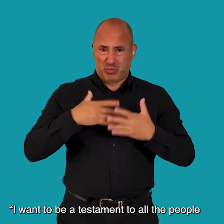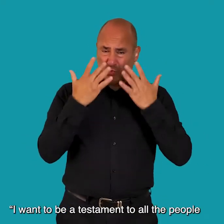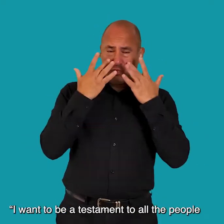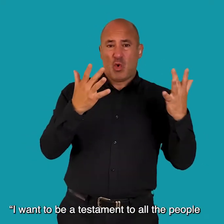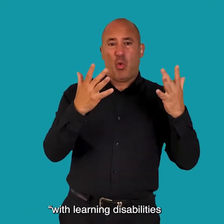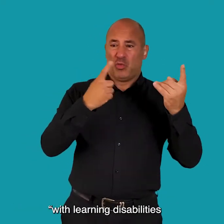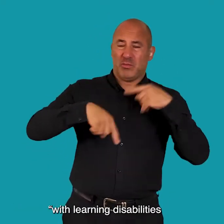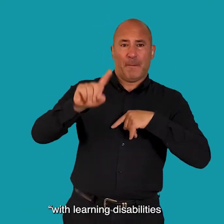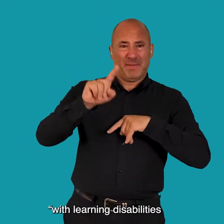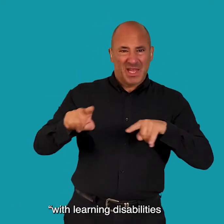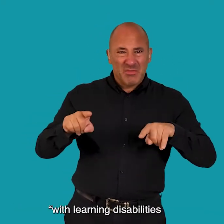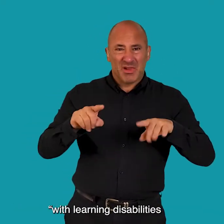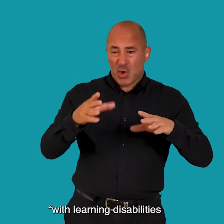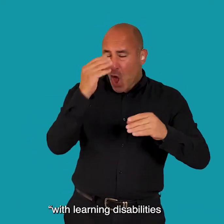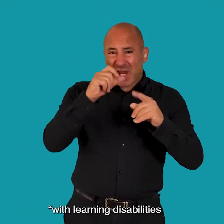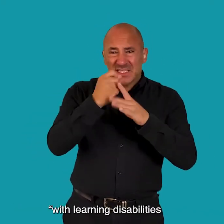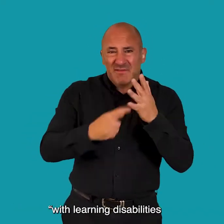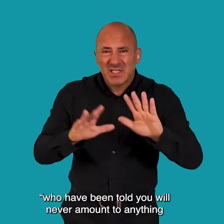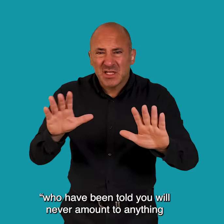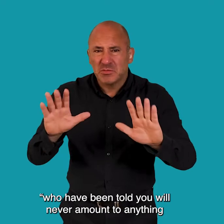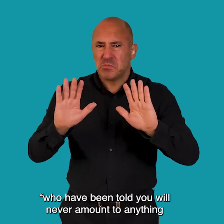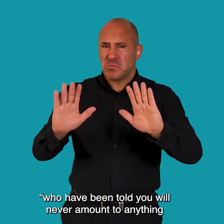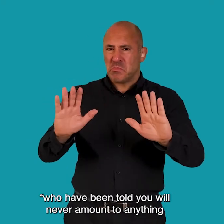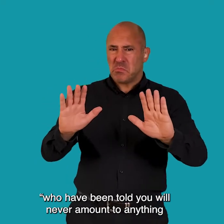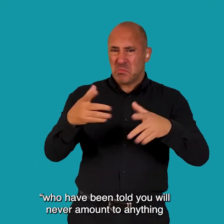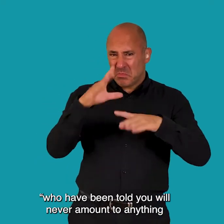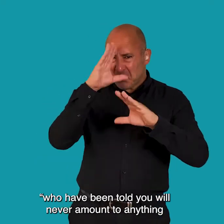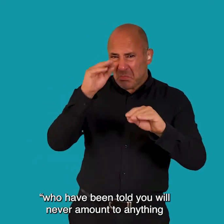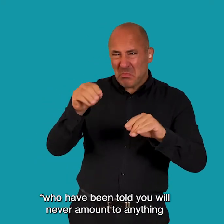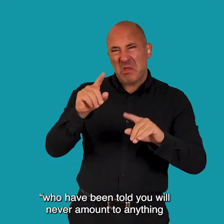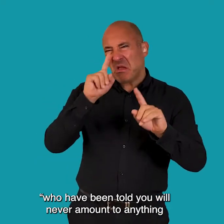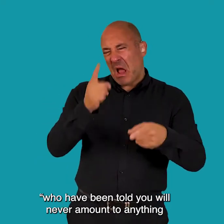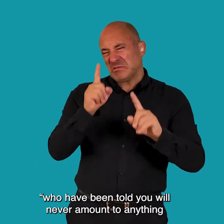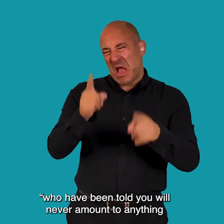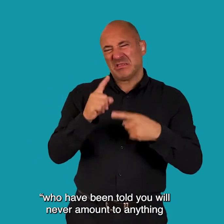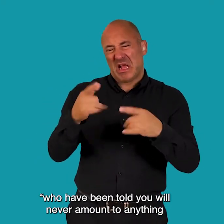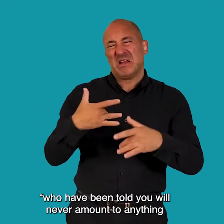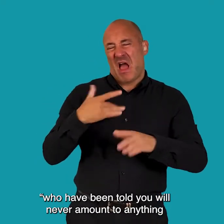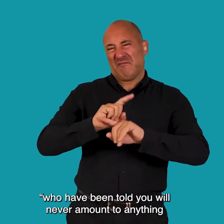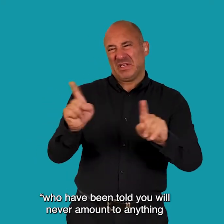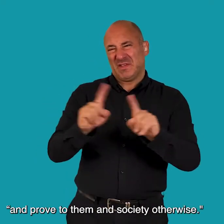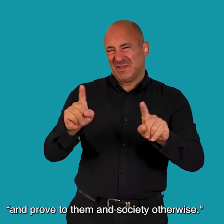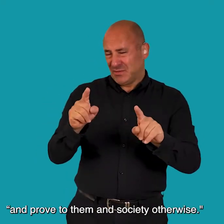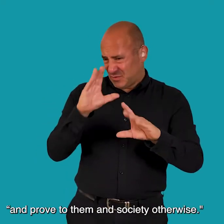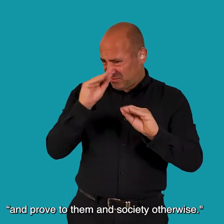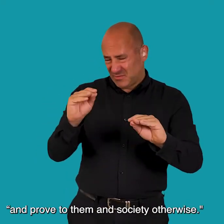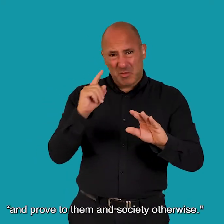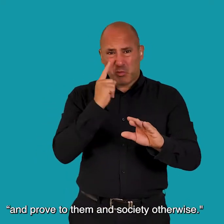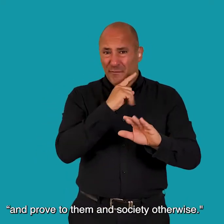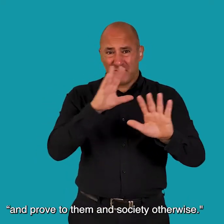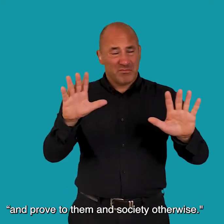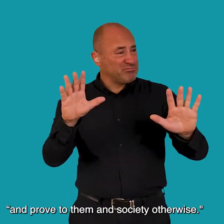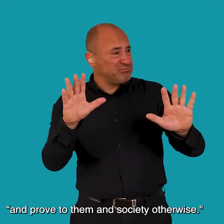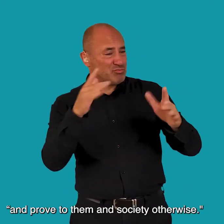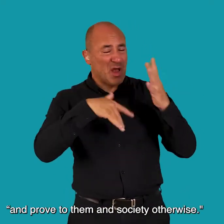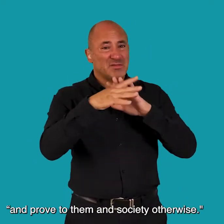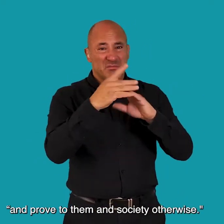the people with learning disabilities who have been told you will never amount to anything, and prove to them and society